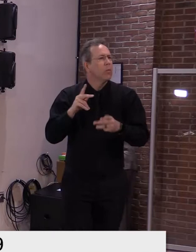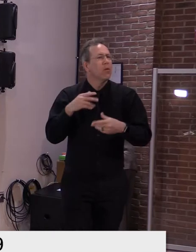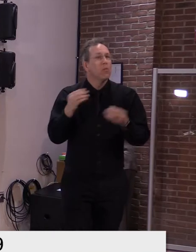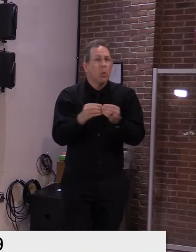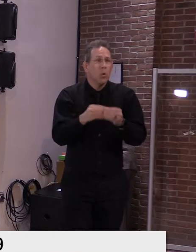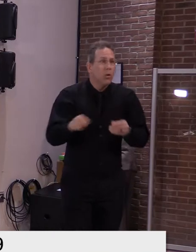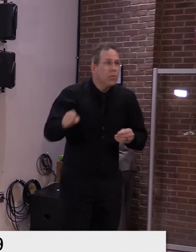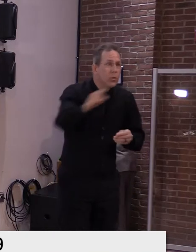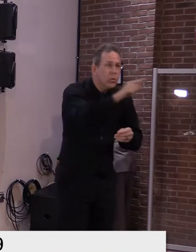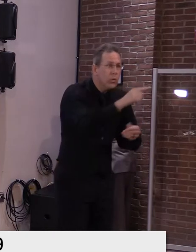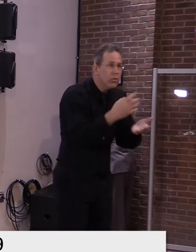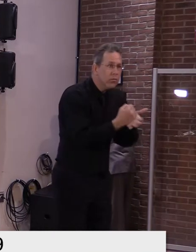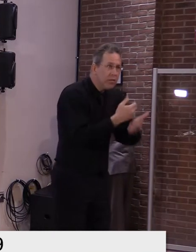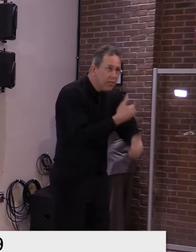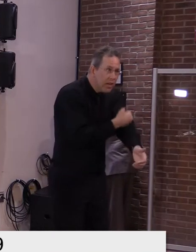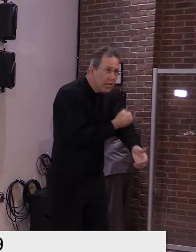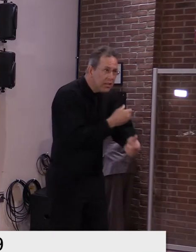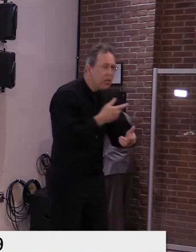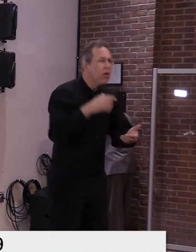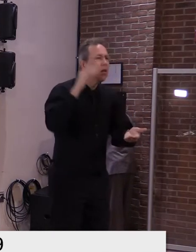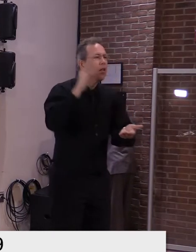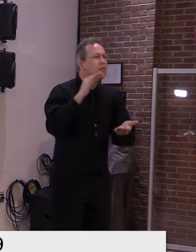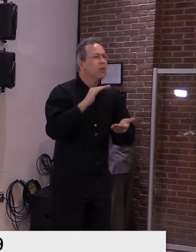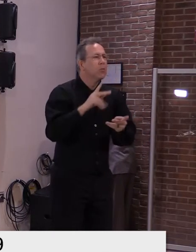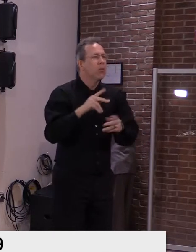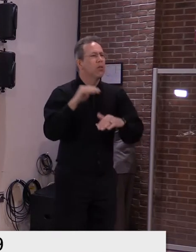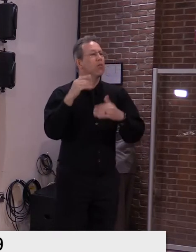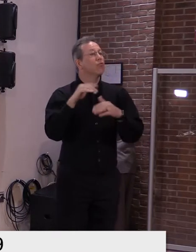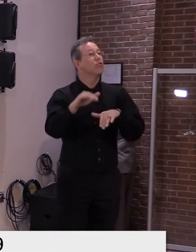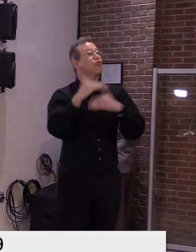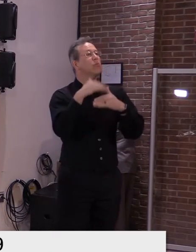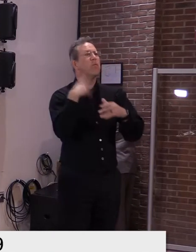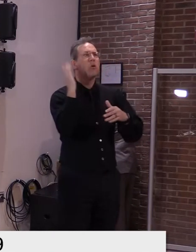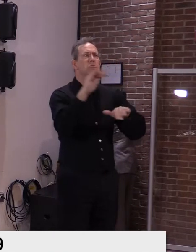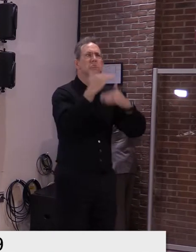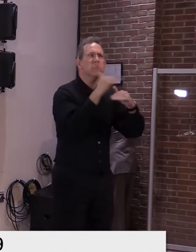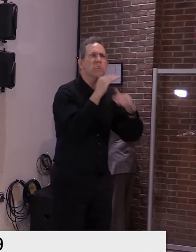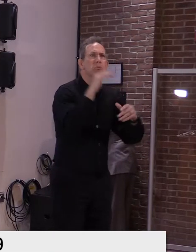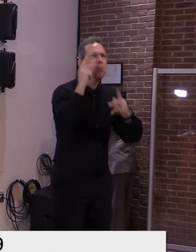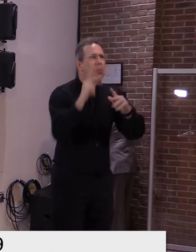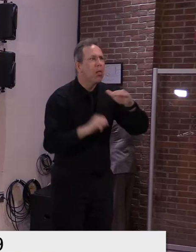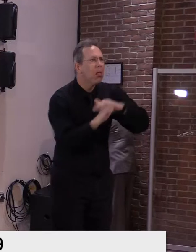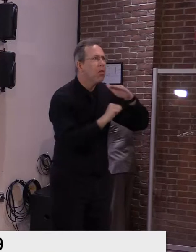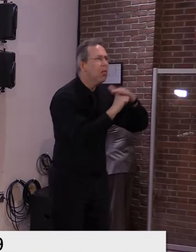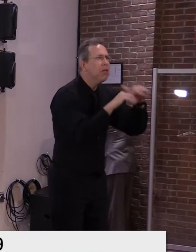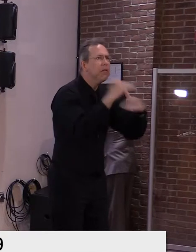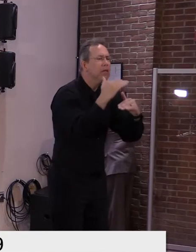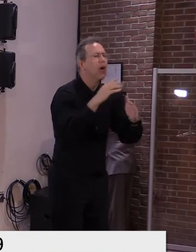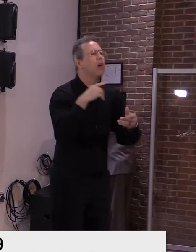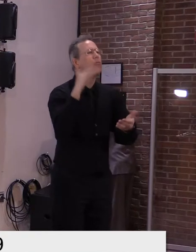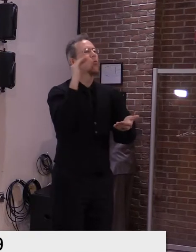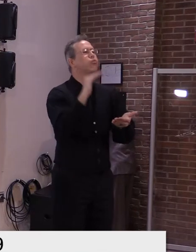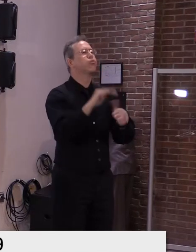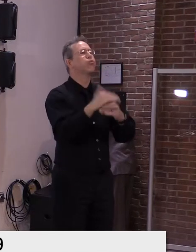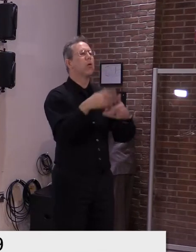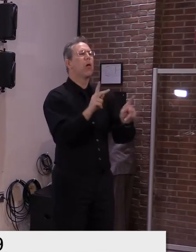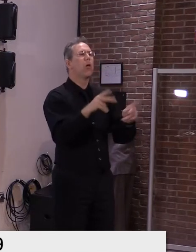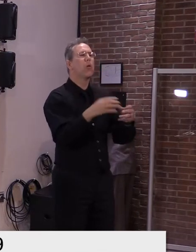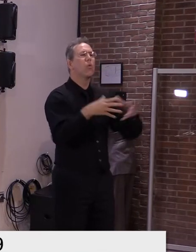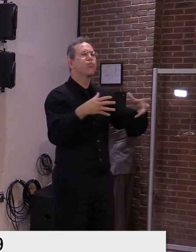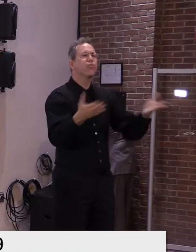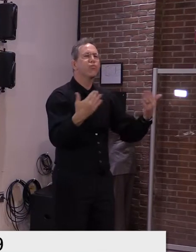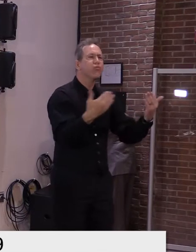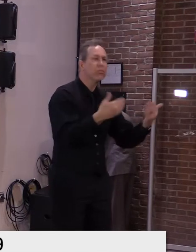we've done all along, these changes will be strategic and in close consultation with and in agreement